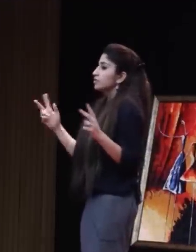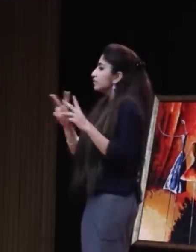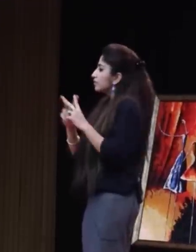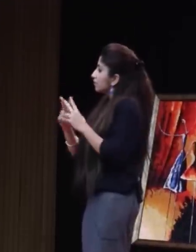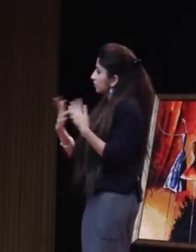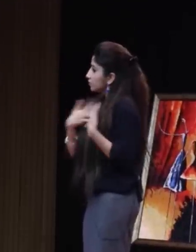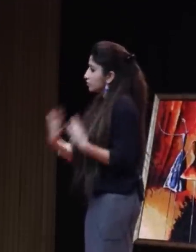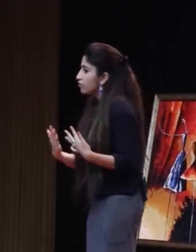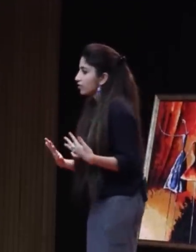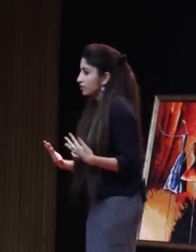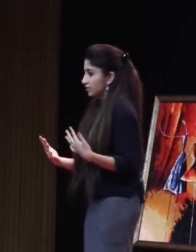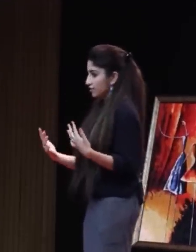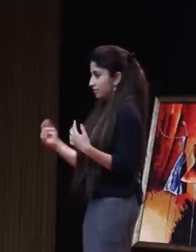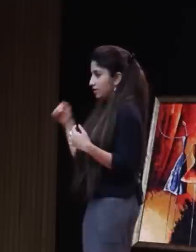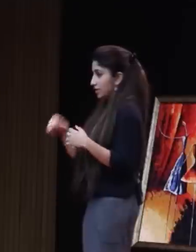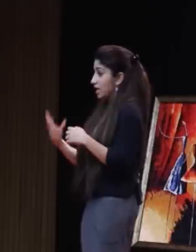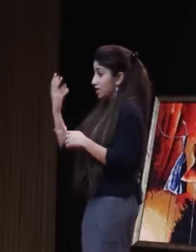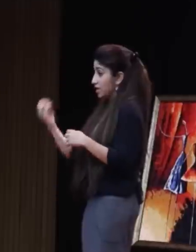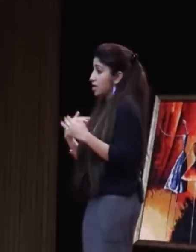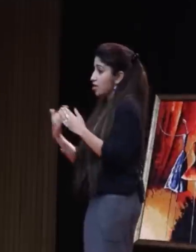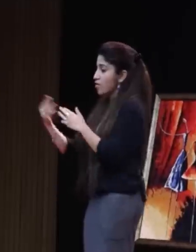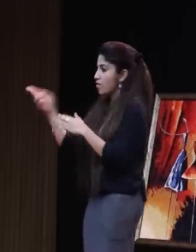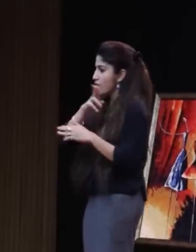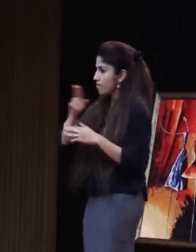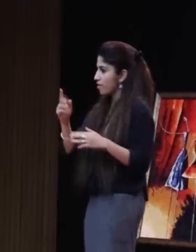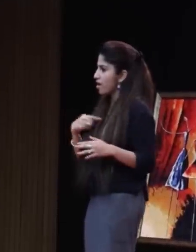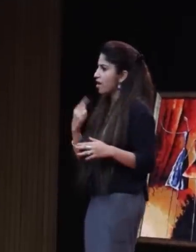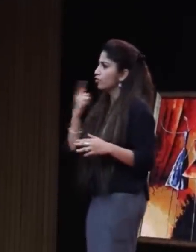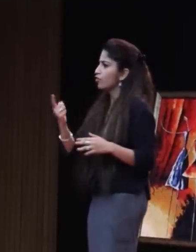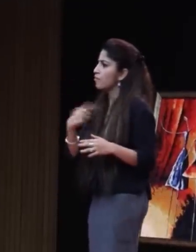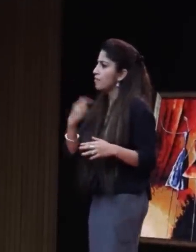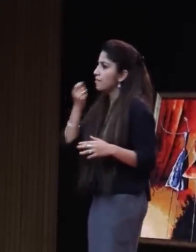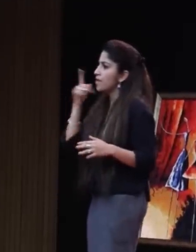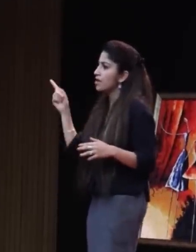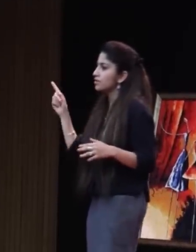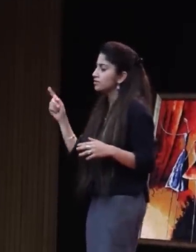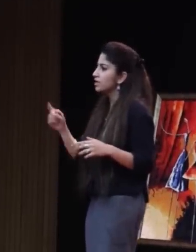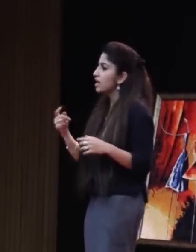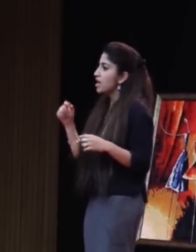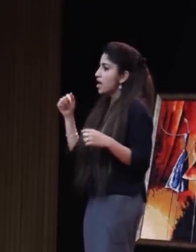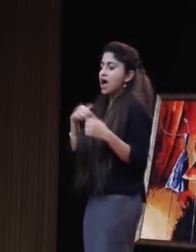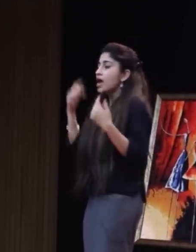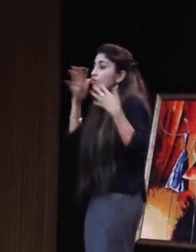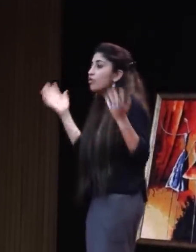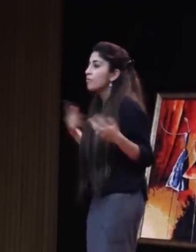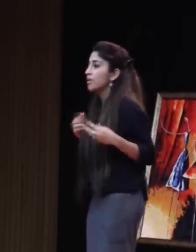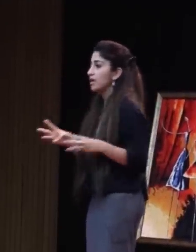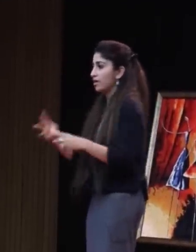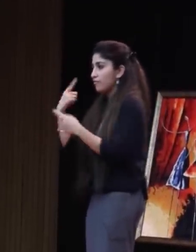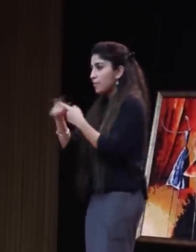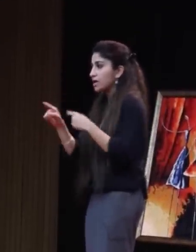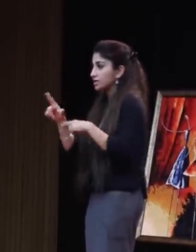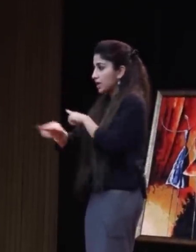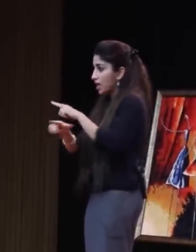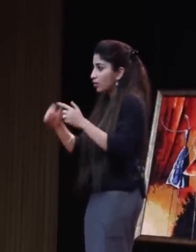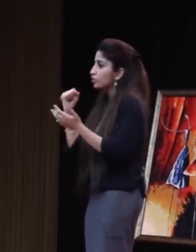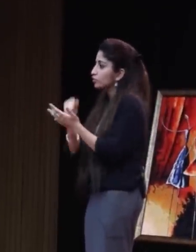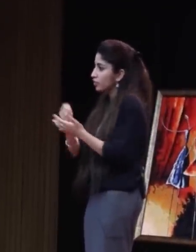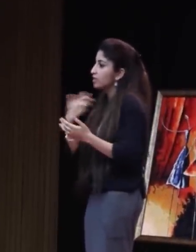interpreting. That night, I decided that the sign language is not going away from me, no matter what I